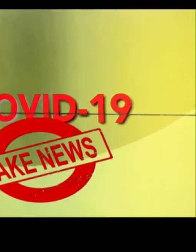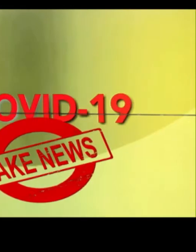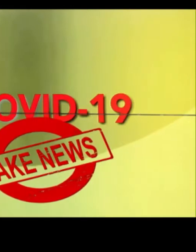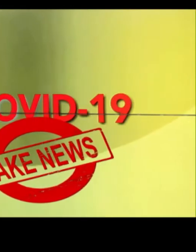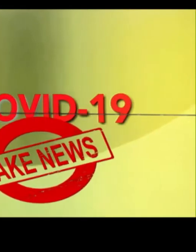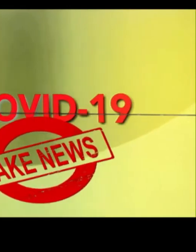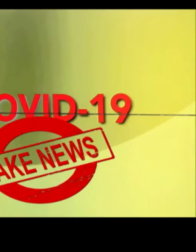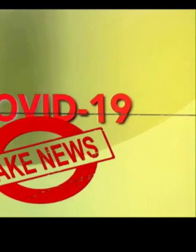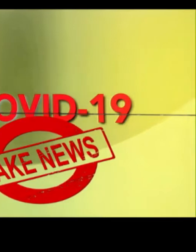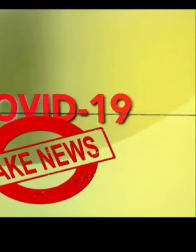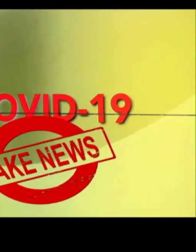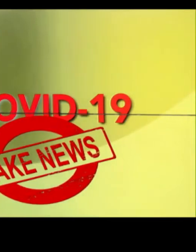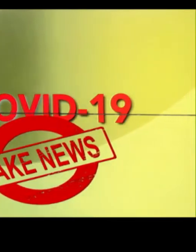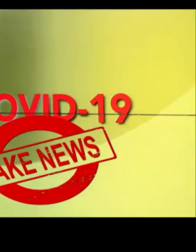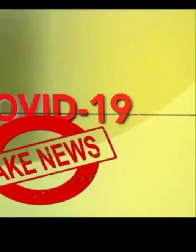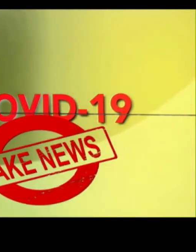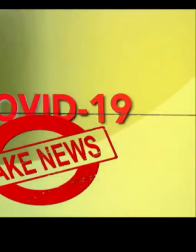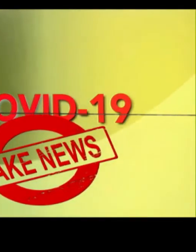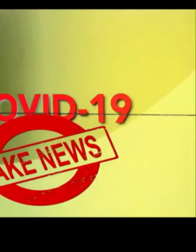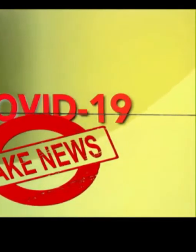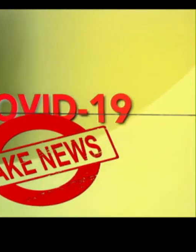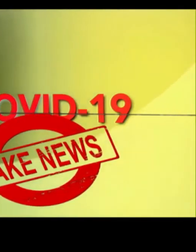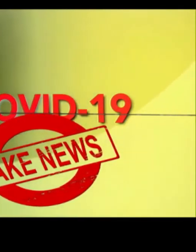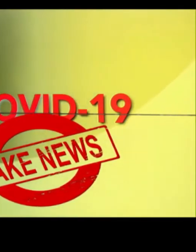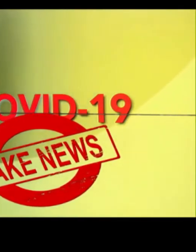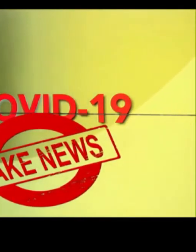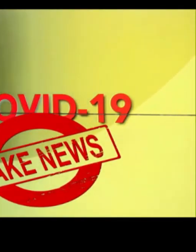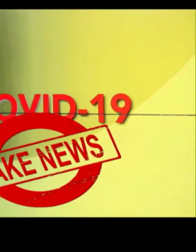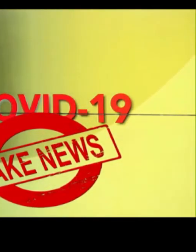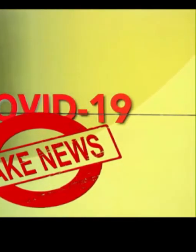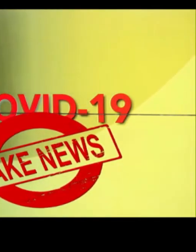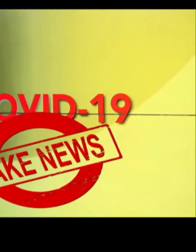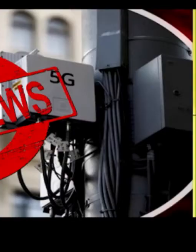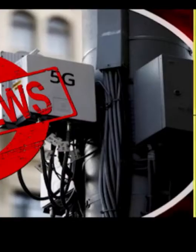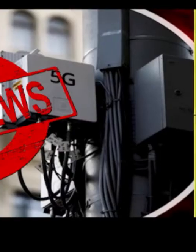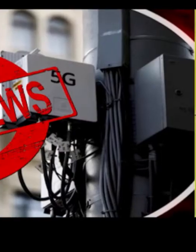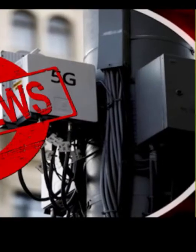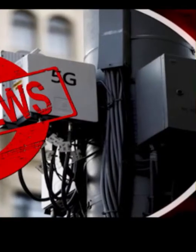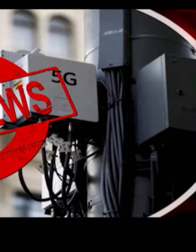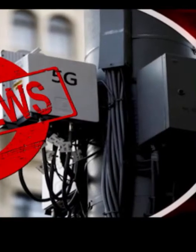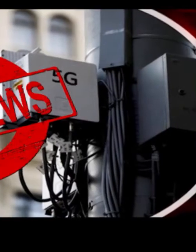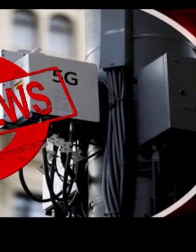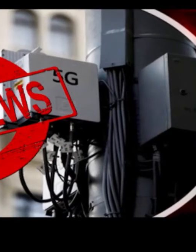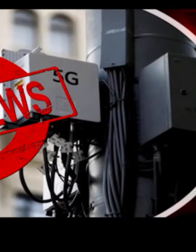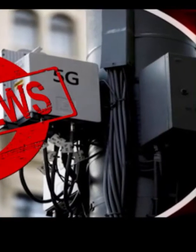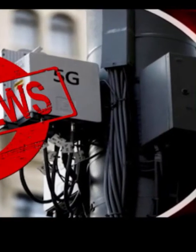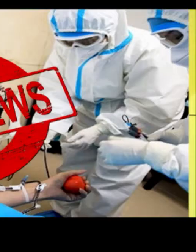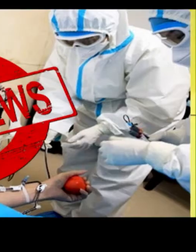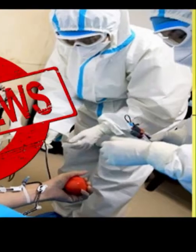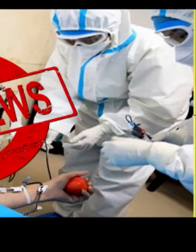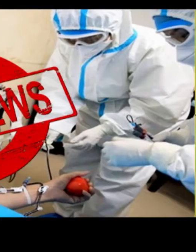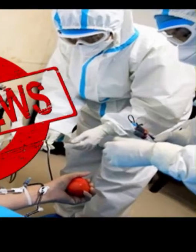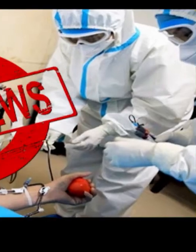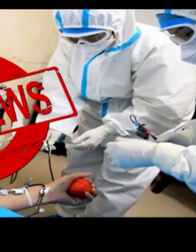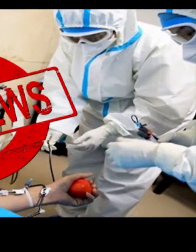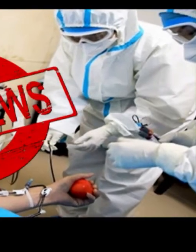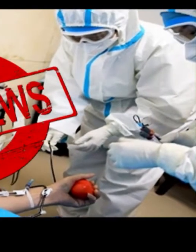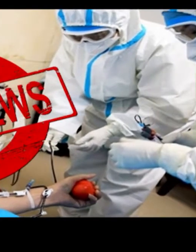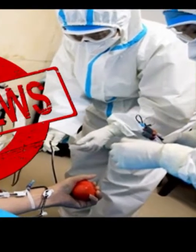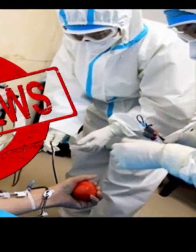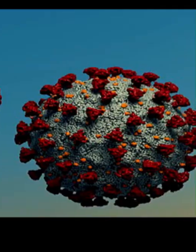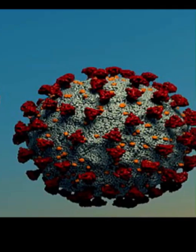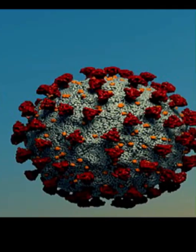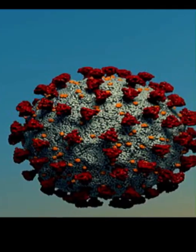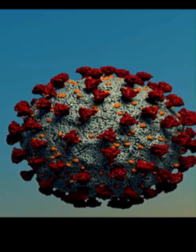misleading information on coronavirus, COVID-19. Recently, the misconception of 5G as a cause